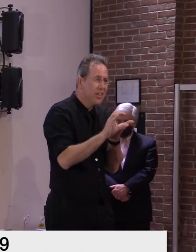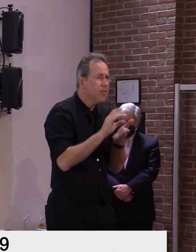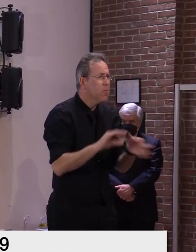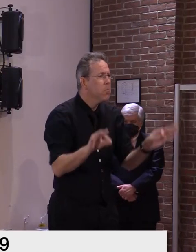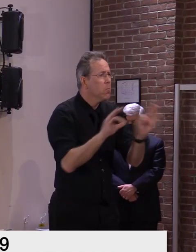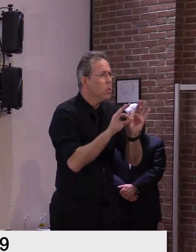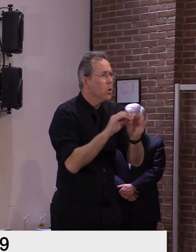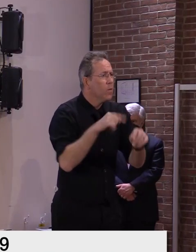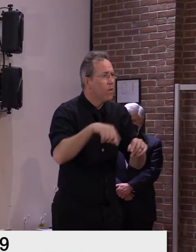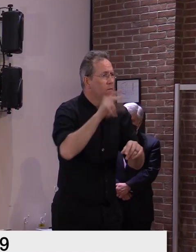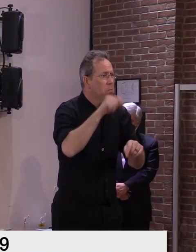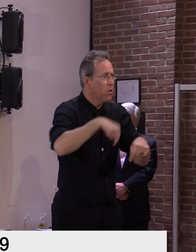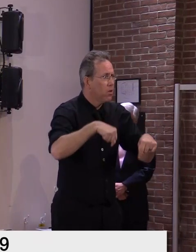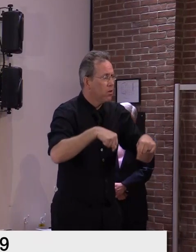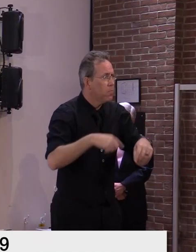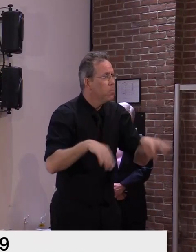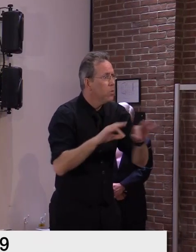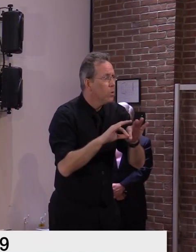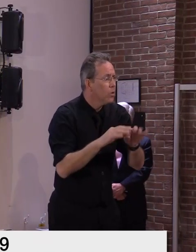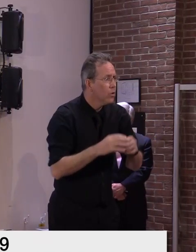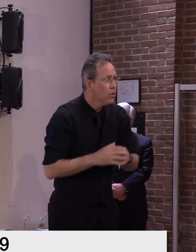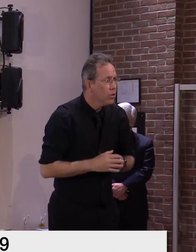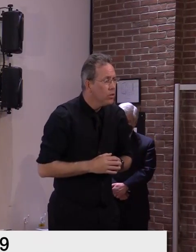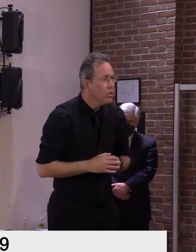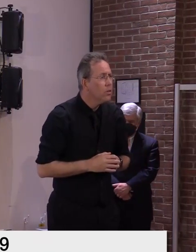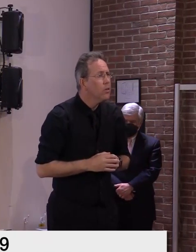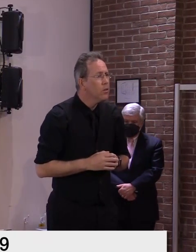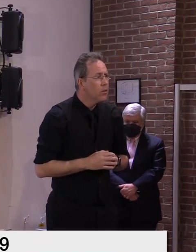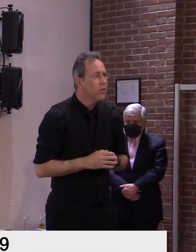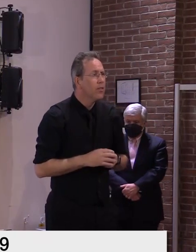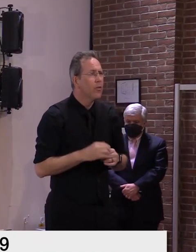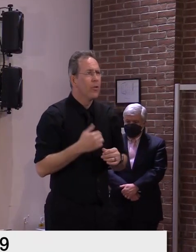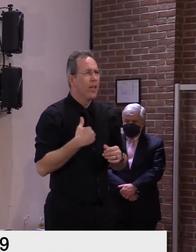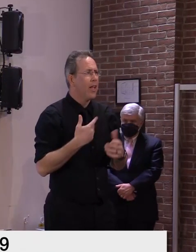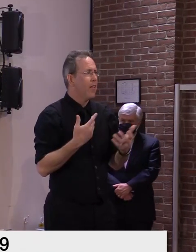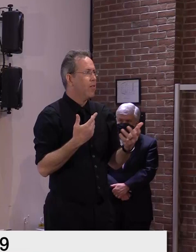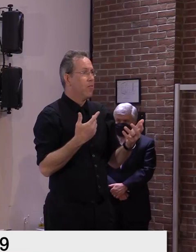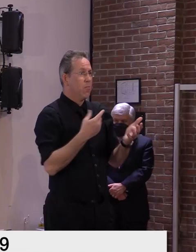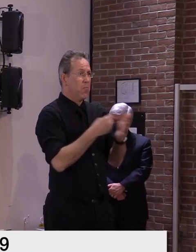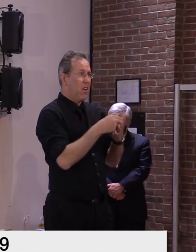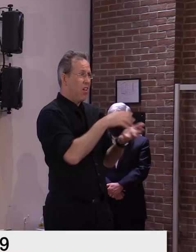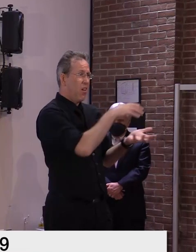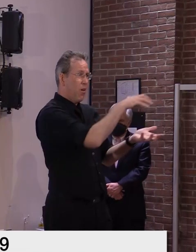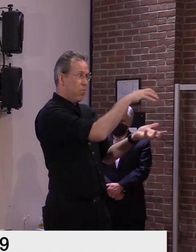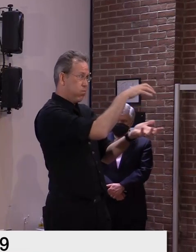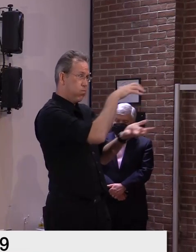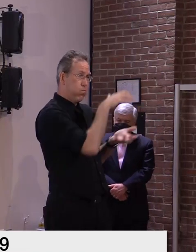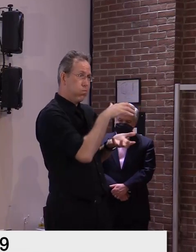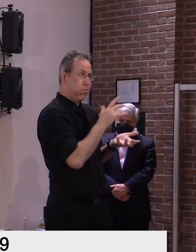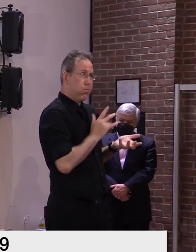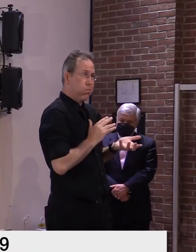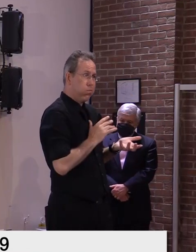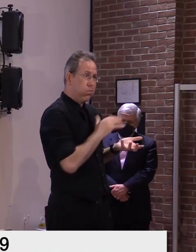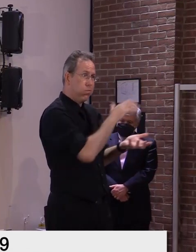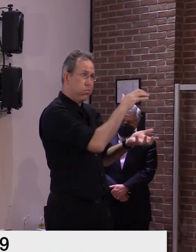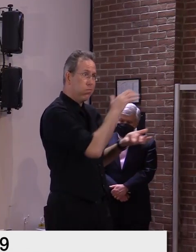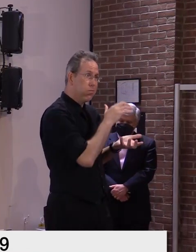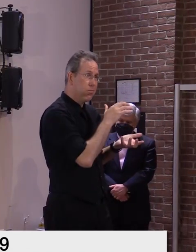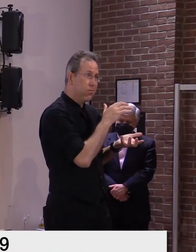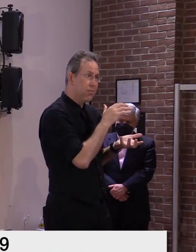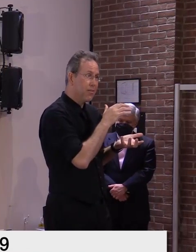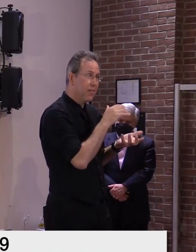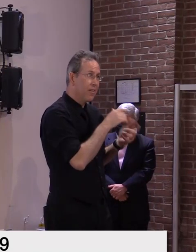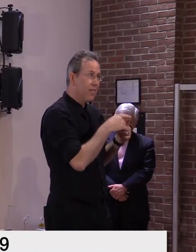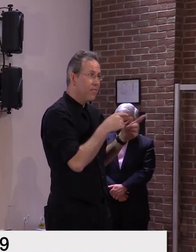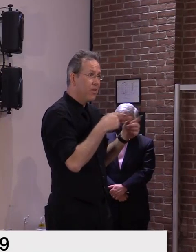having received all this money going forward and having, you know, 3 or 4 years to